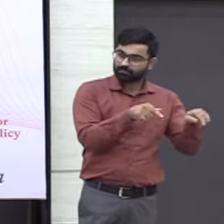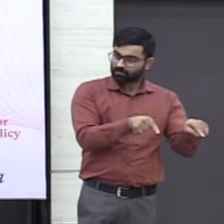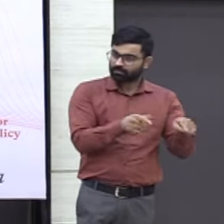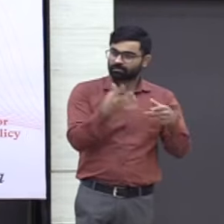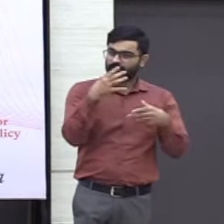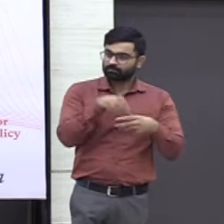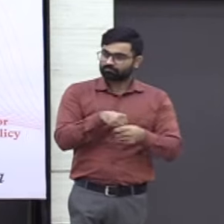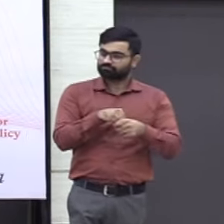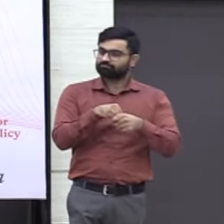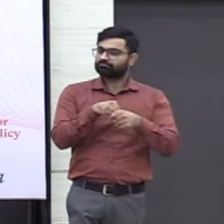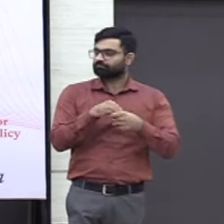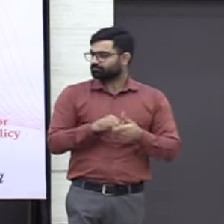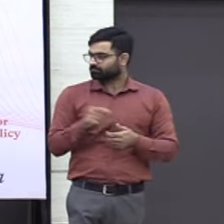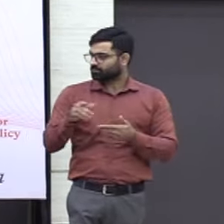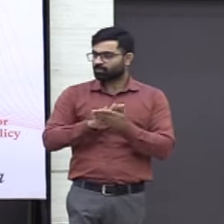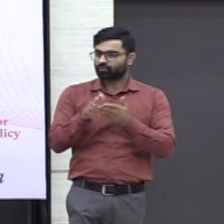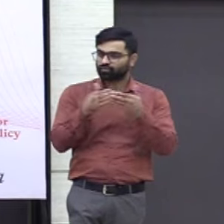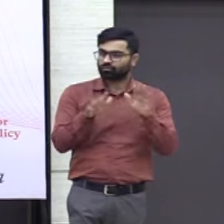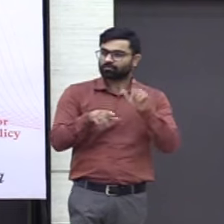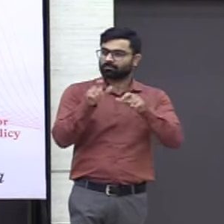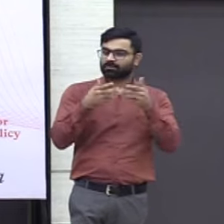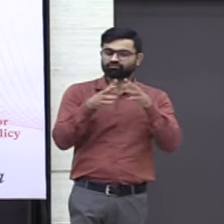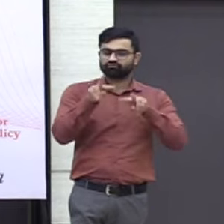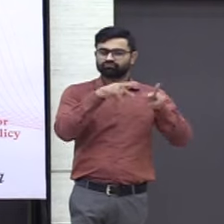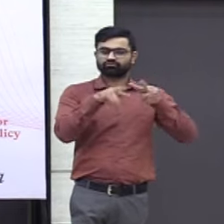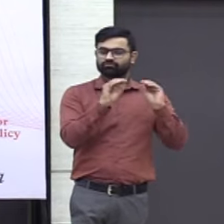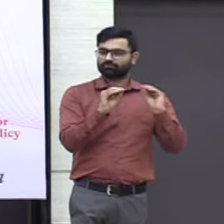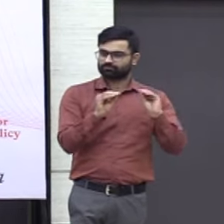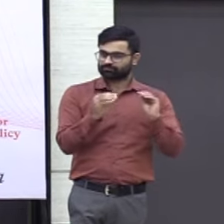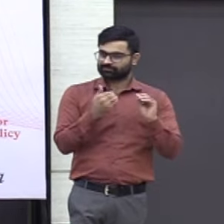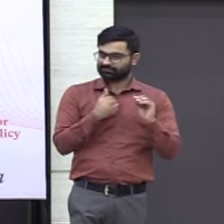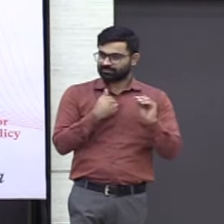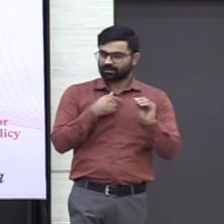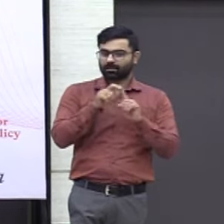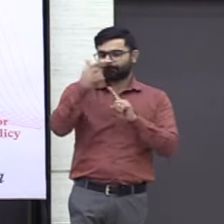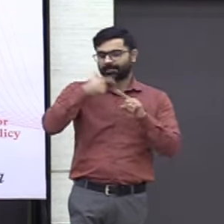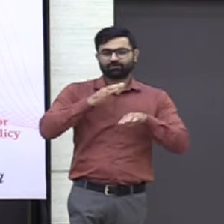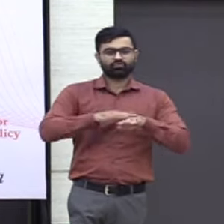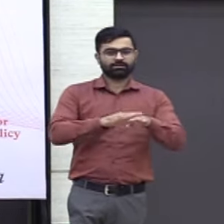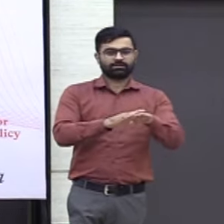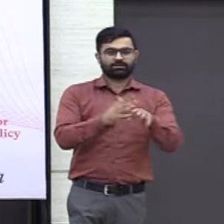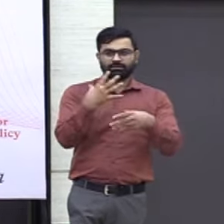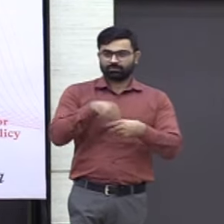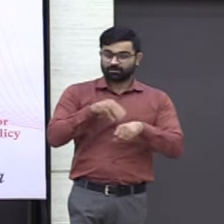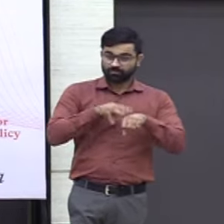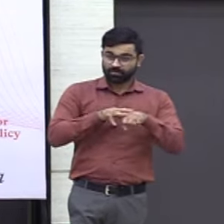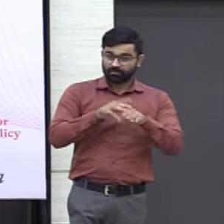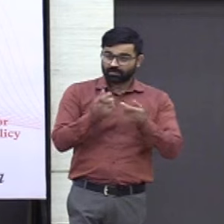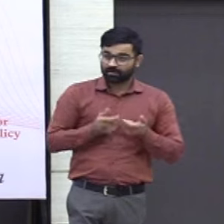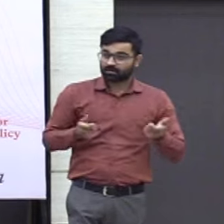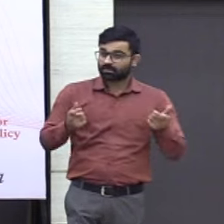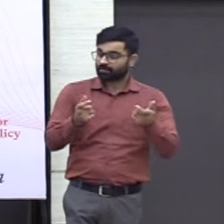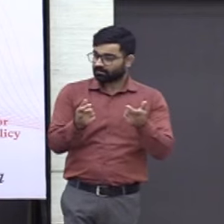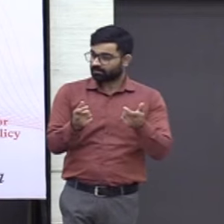in camera. They're not open to public view. And I have personal experience that when we are members of those